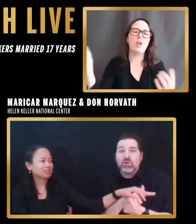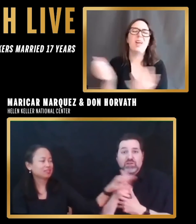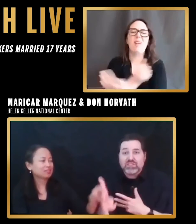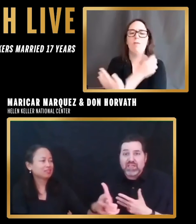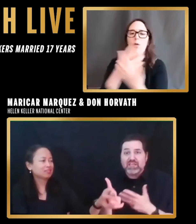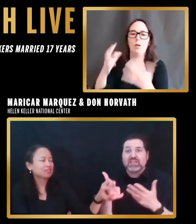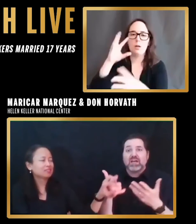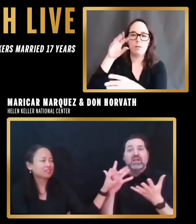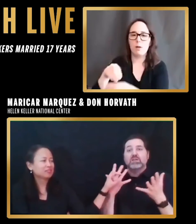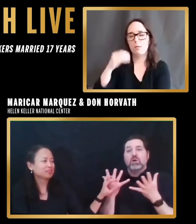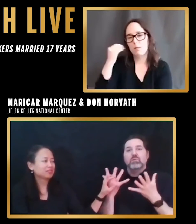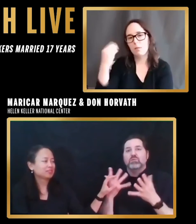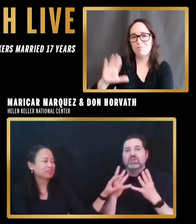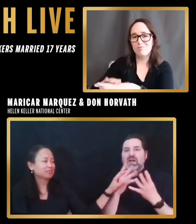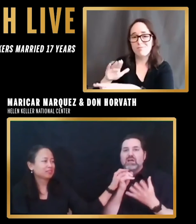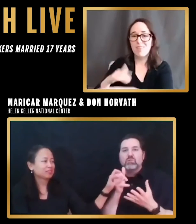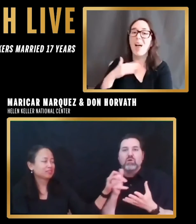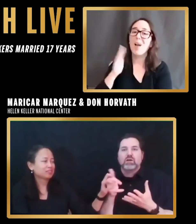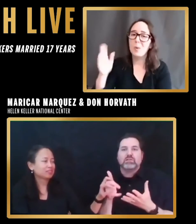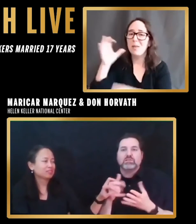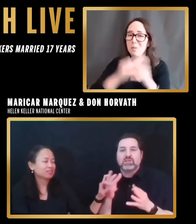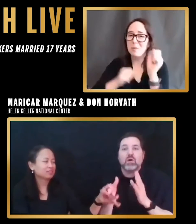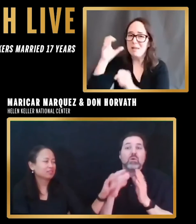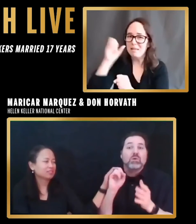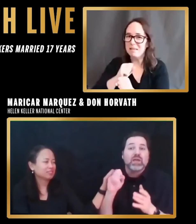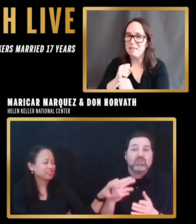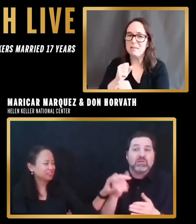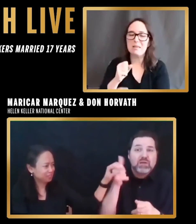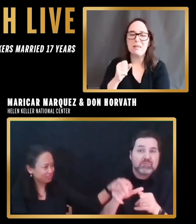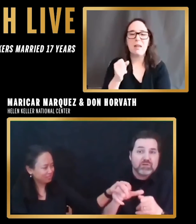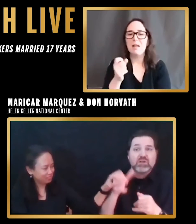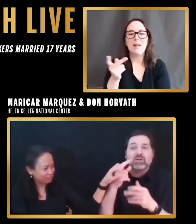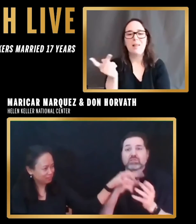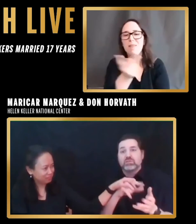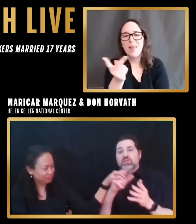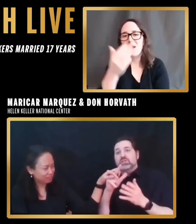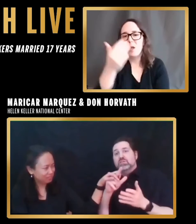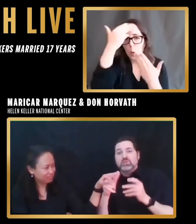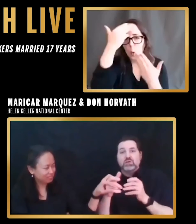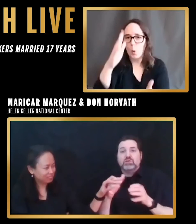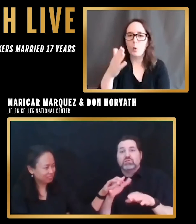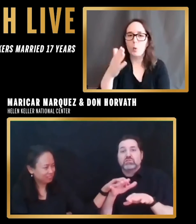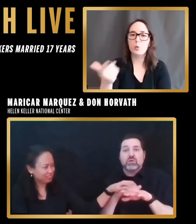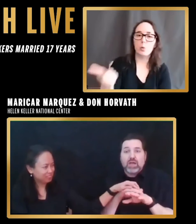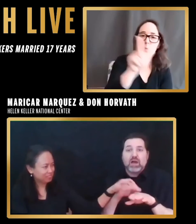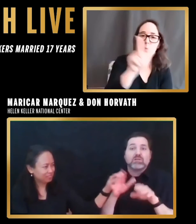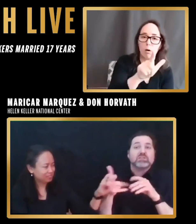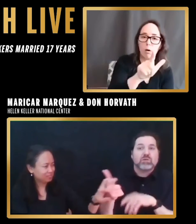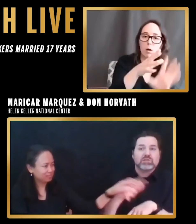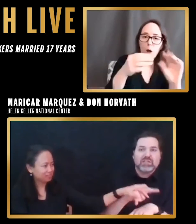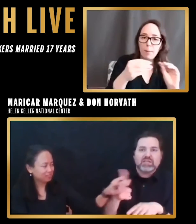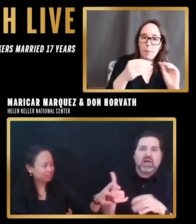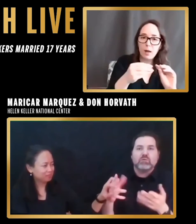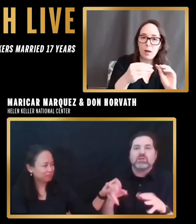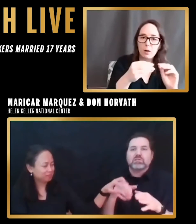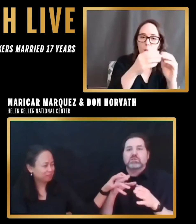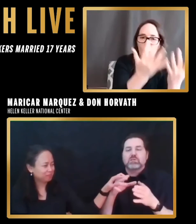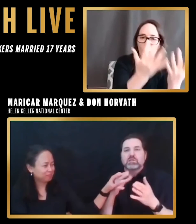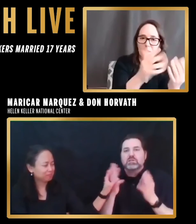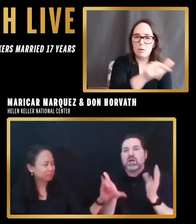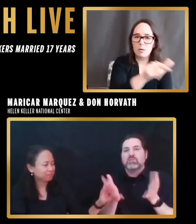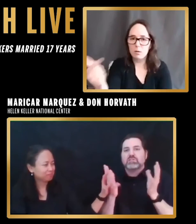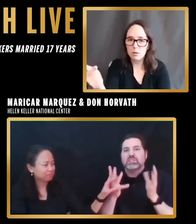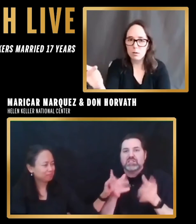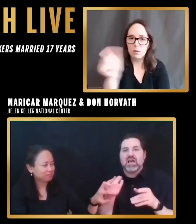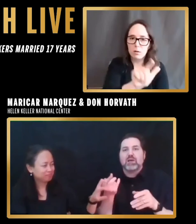to turn take, I don't want to say, oh, okay, remember you have to slow down and turn take. I want